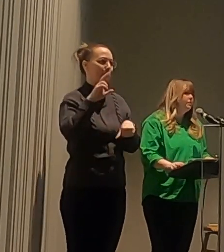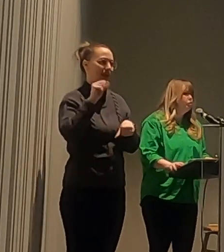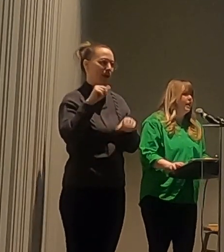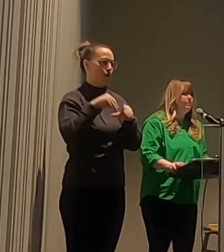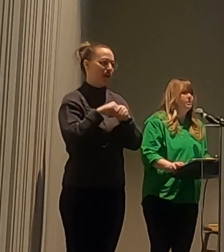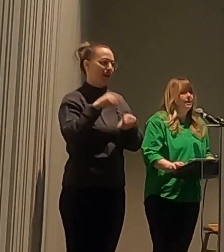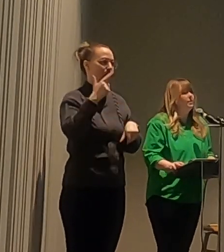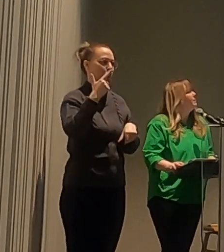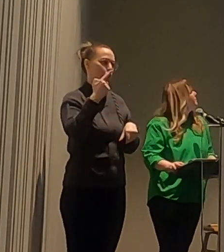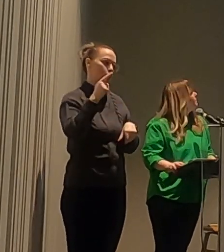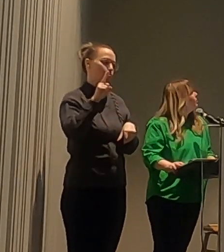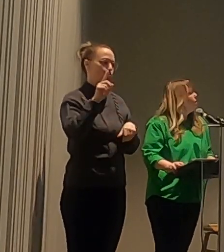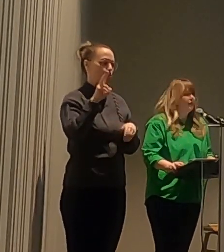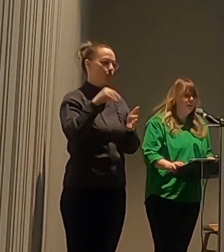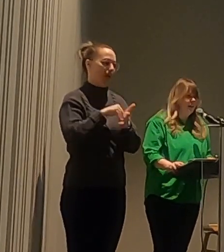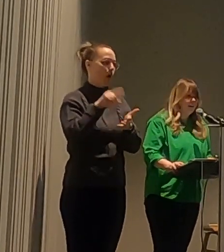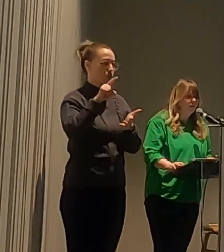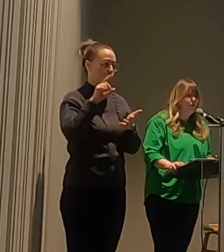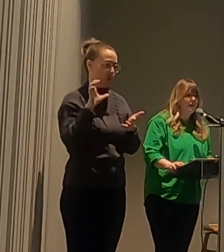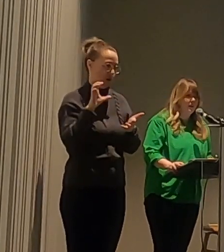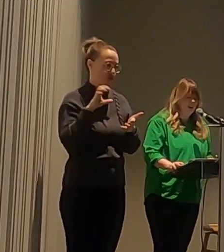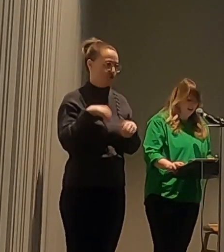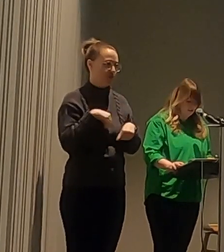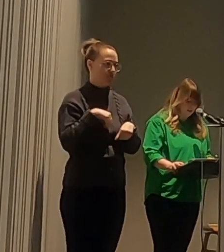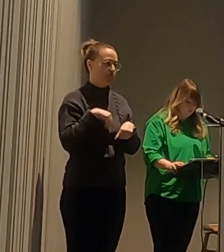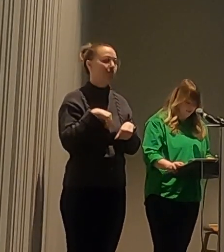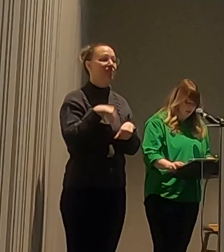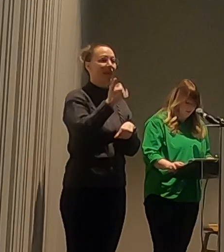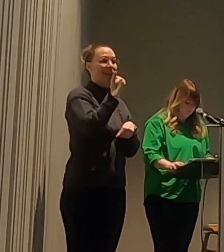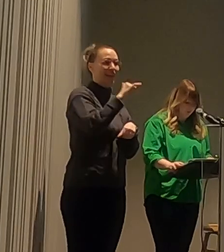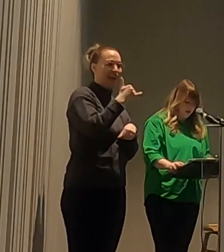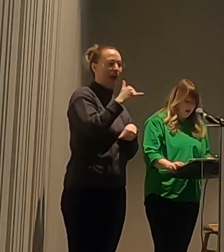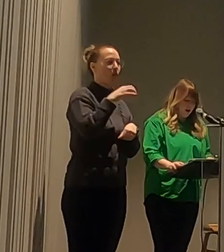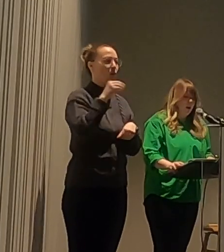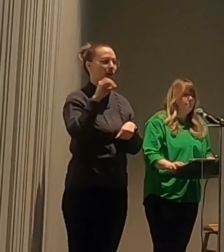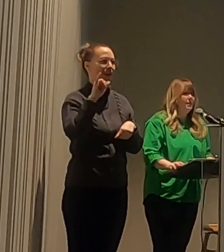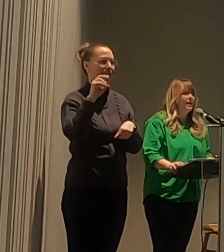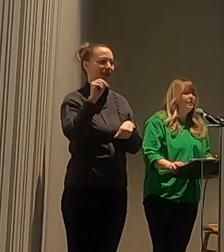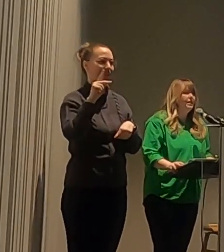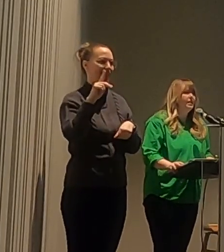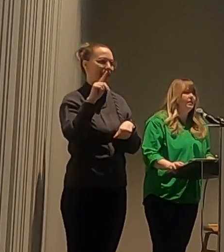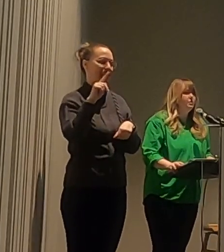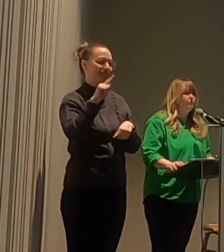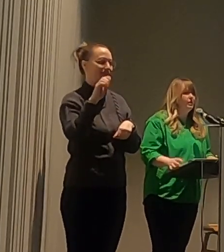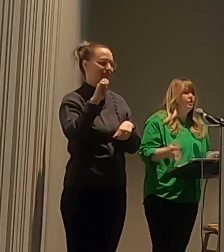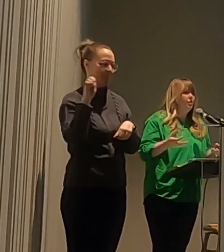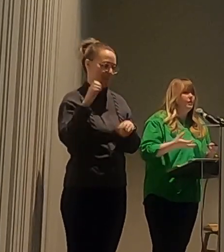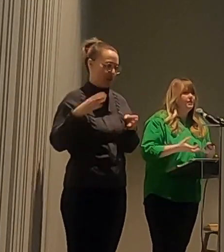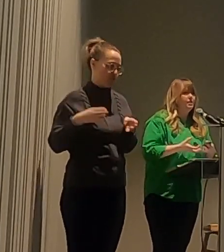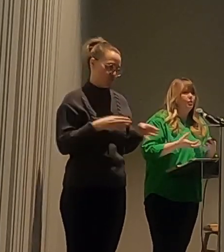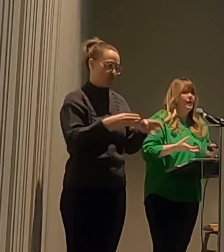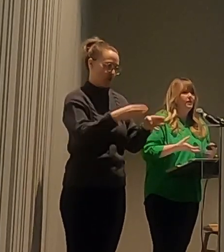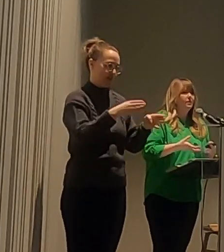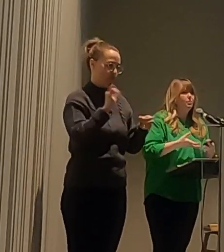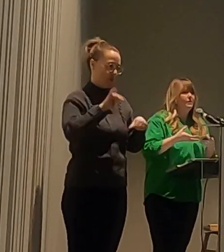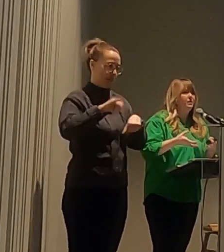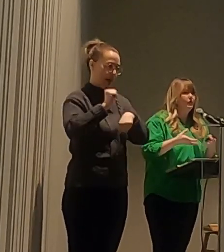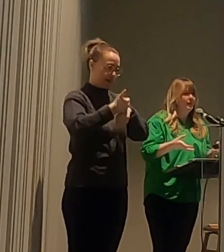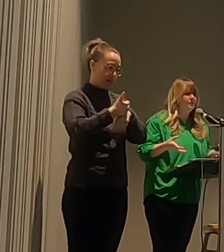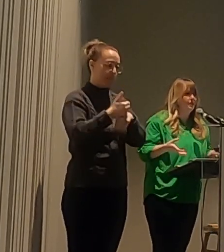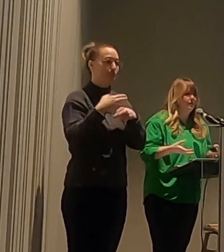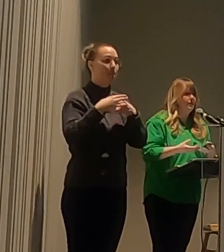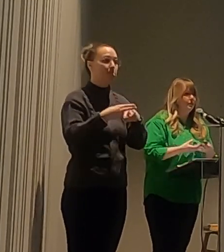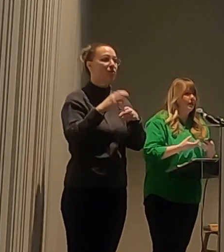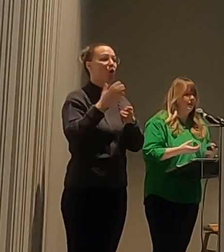from various tribal settlements along the Yellow and the Yangtze River, an area that is really known as one